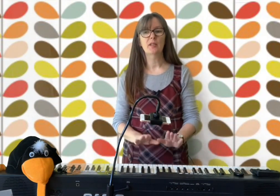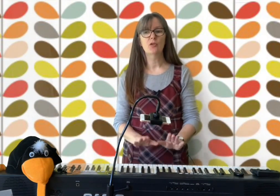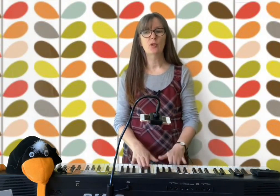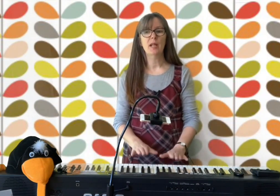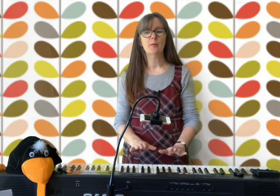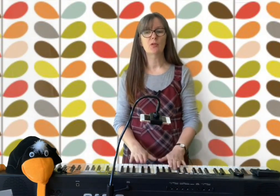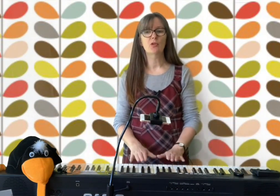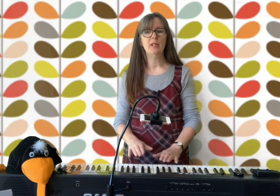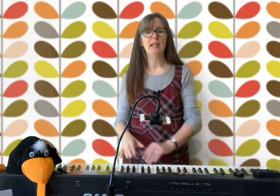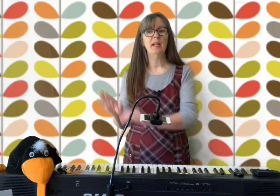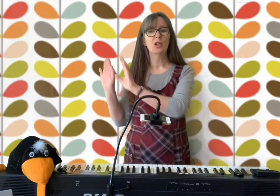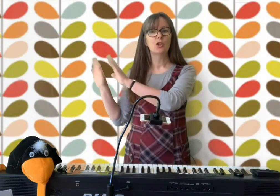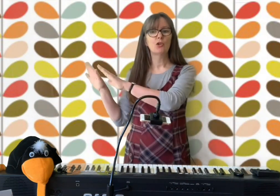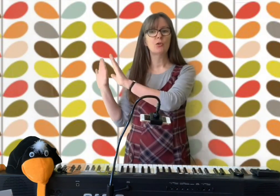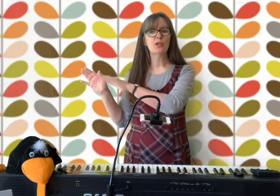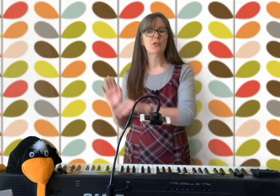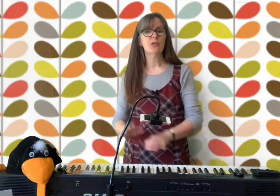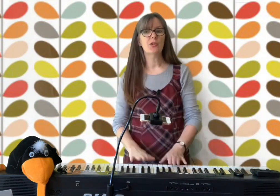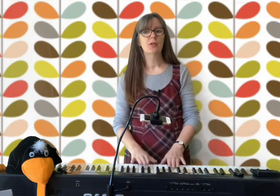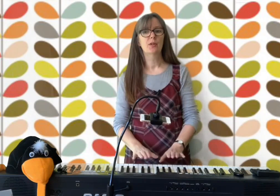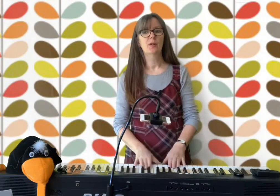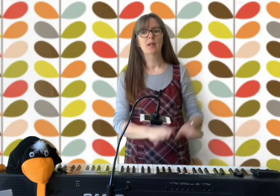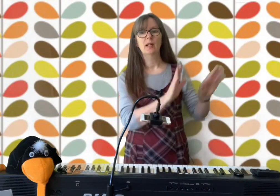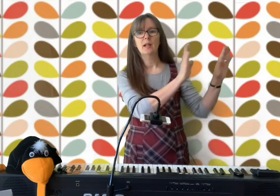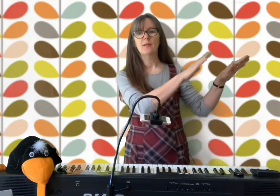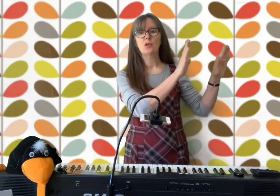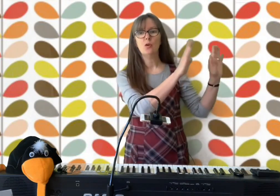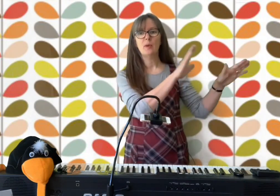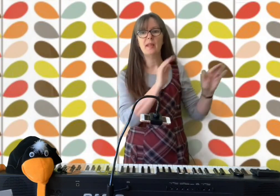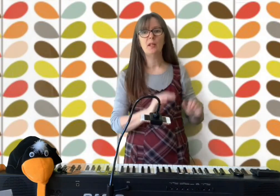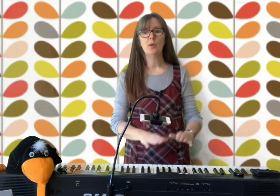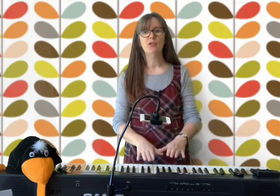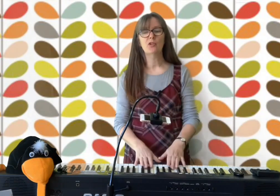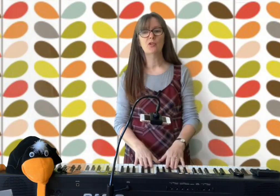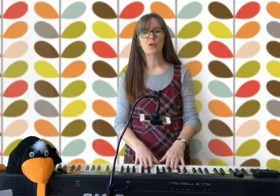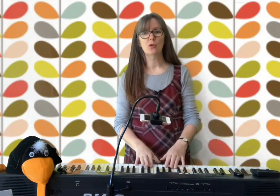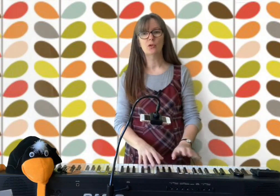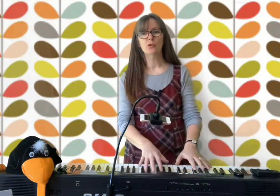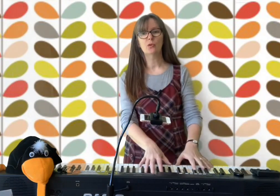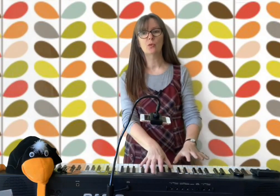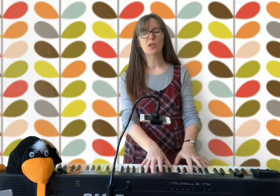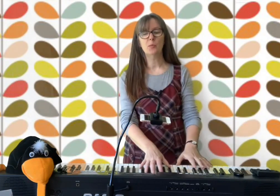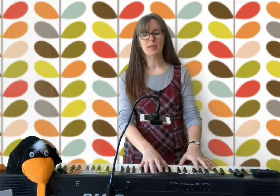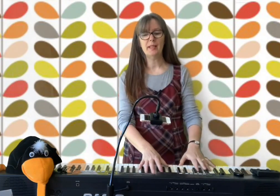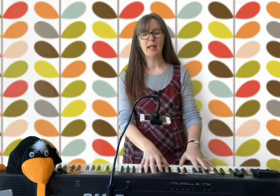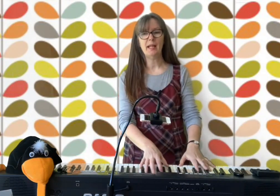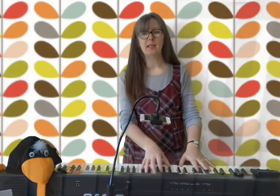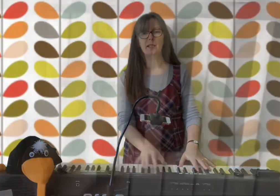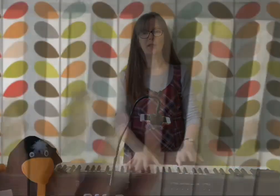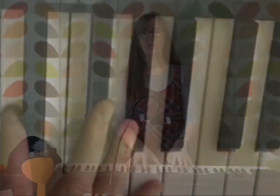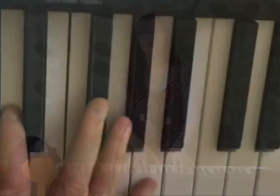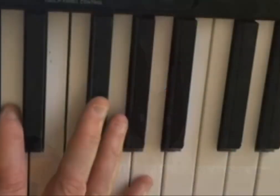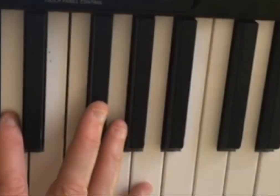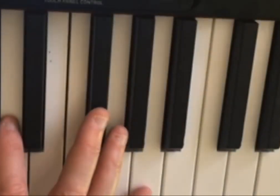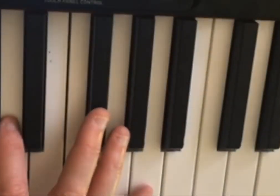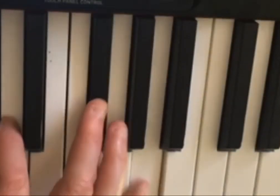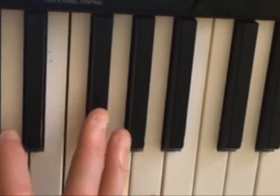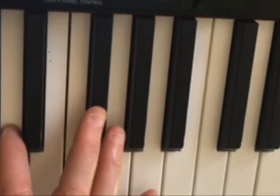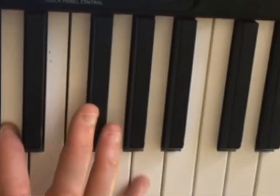is two taps on your knee, shoulders. If you're not with anyone, just do it on your own and pretend. Here's the introduction.